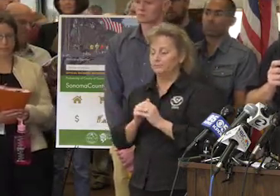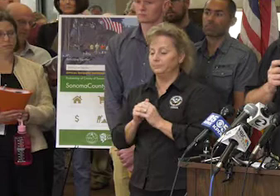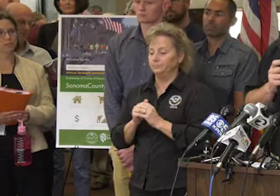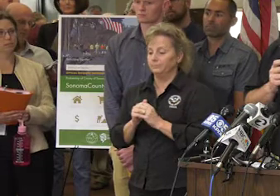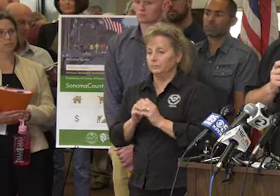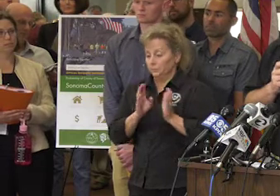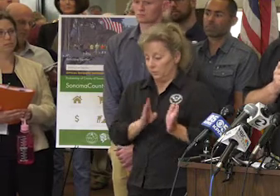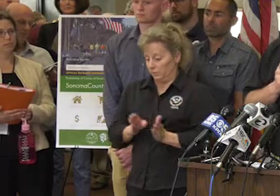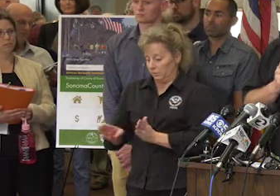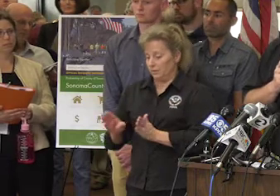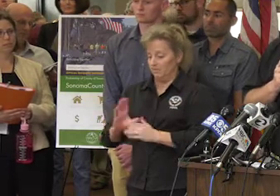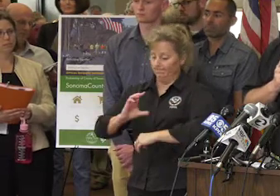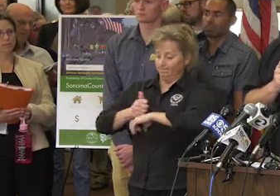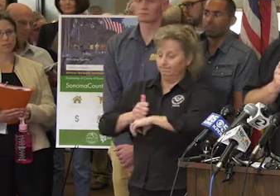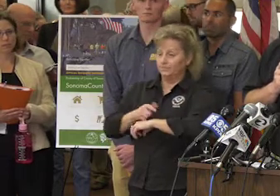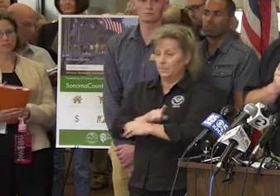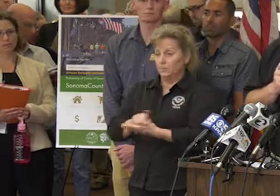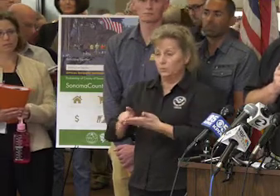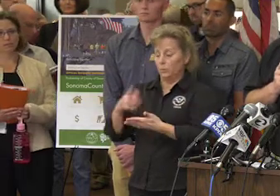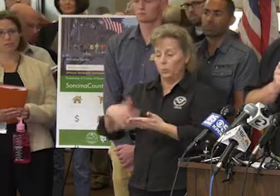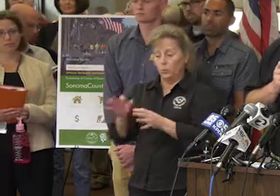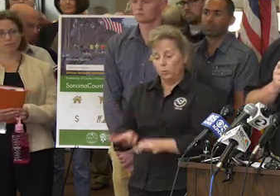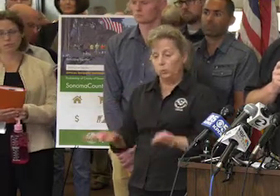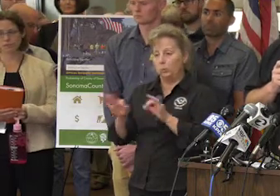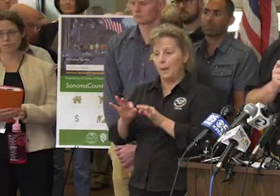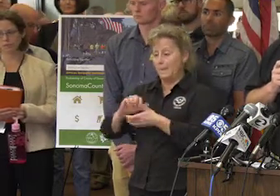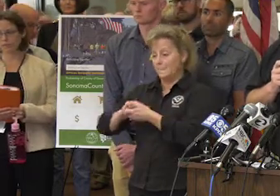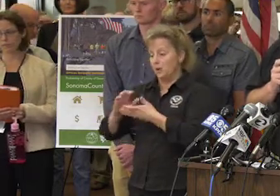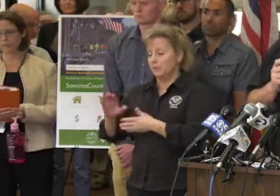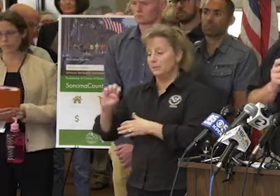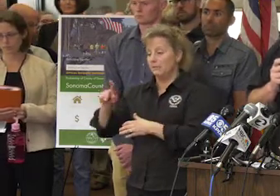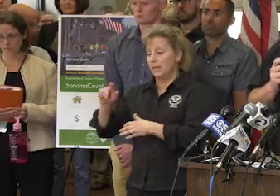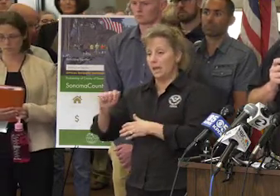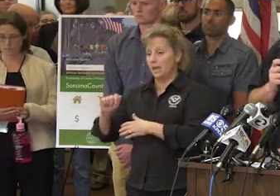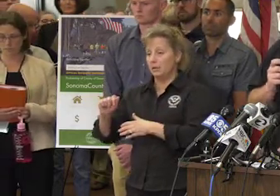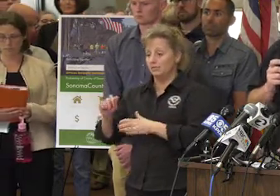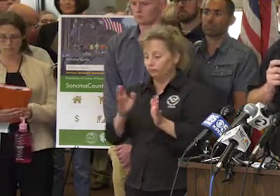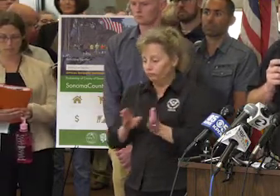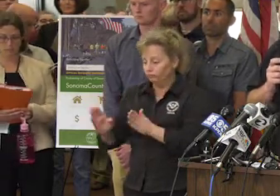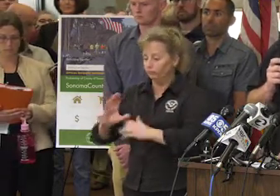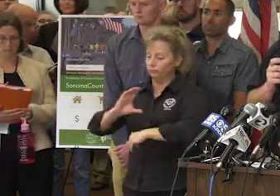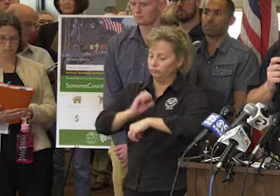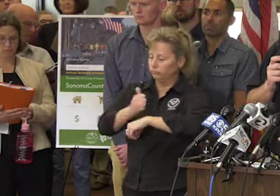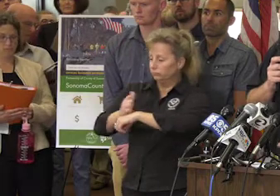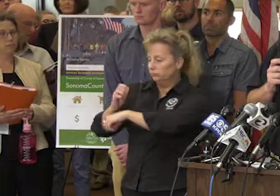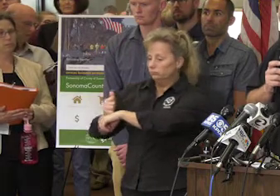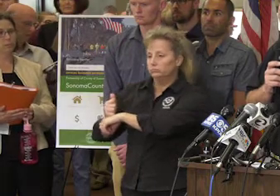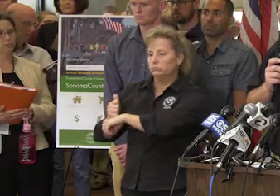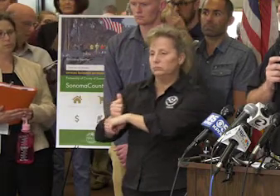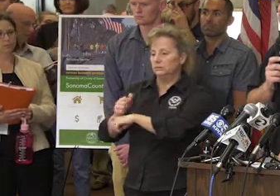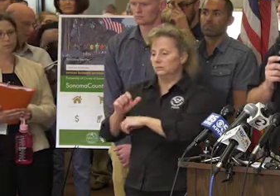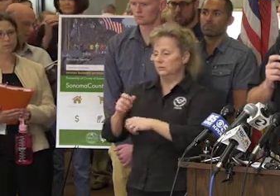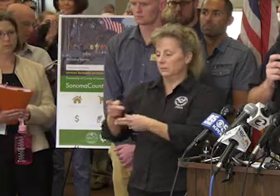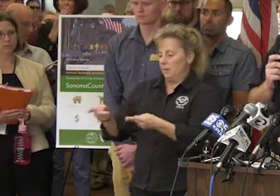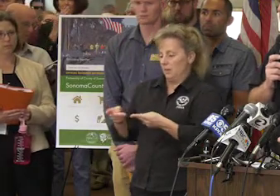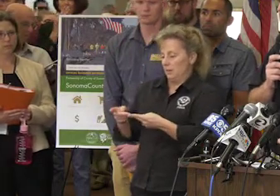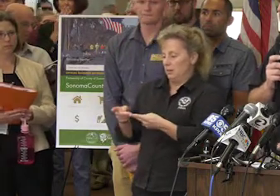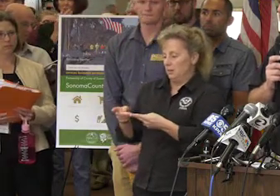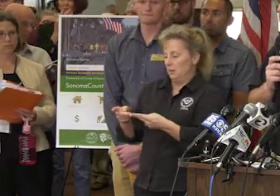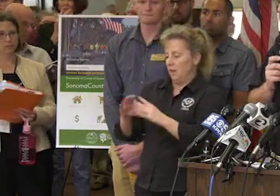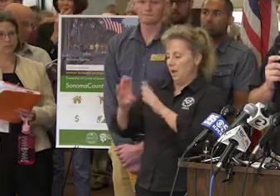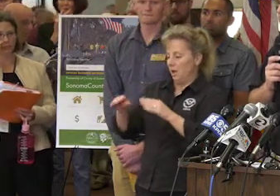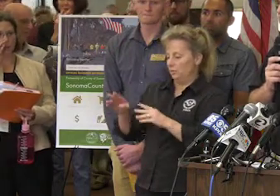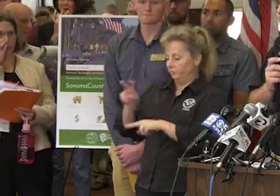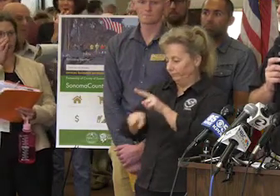is key this week. Our partners from the US EPA are mobilizing, they're setting up their staging, they're doing site assessments, and they're going to